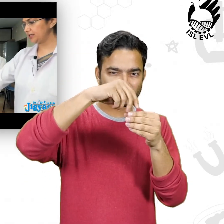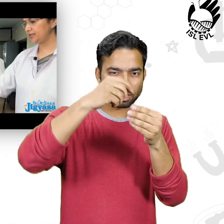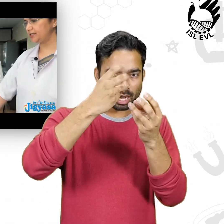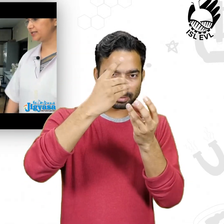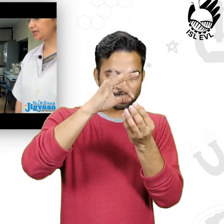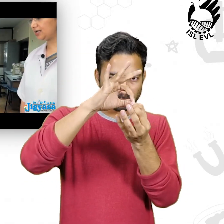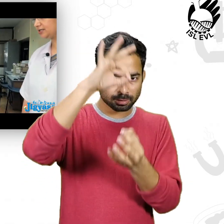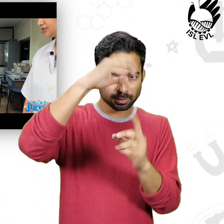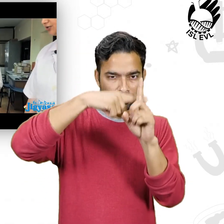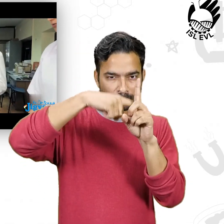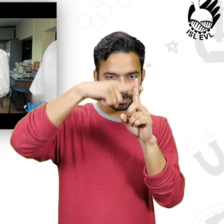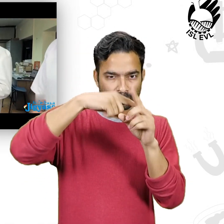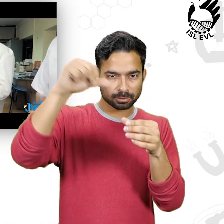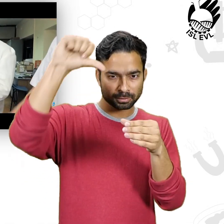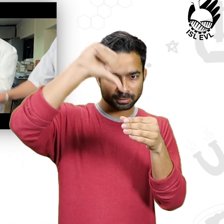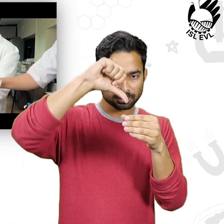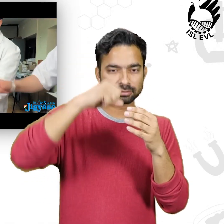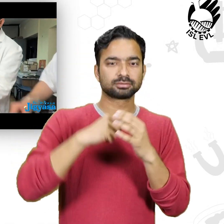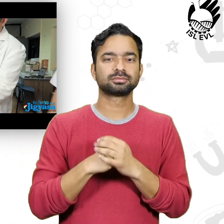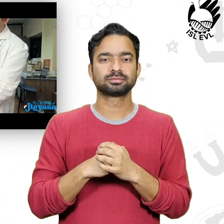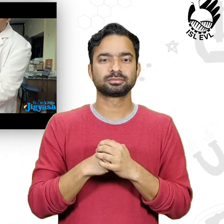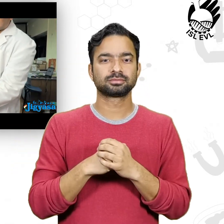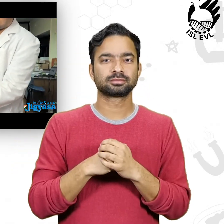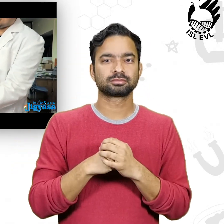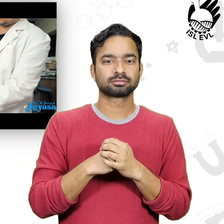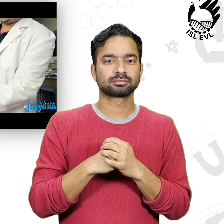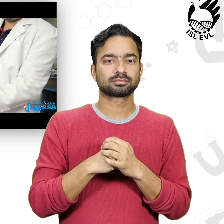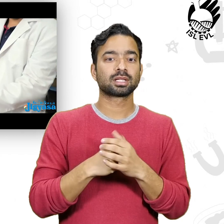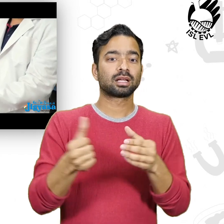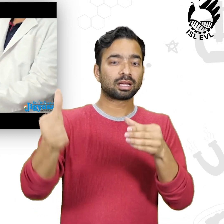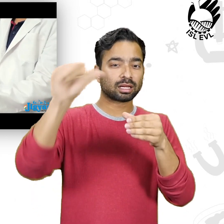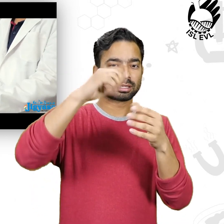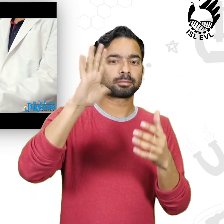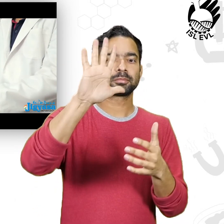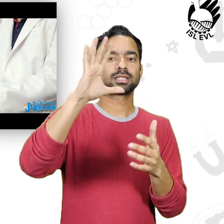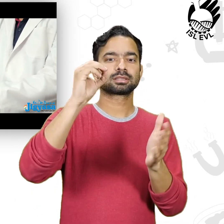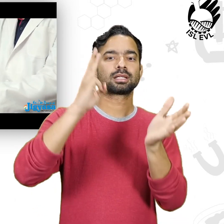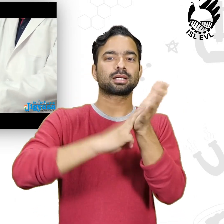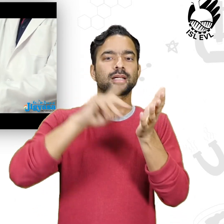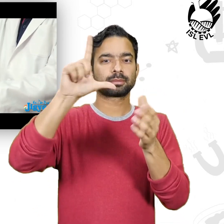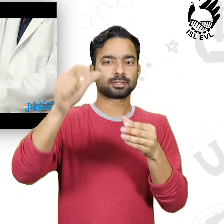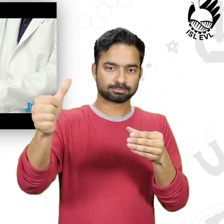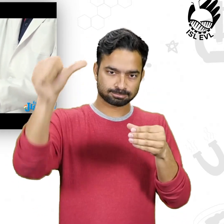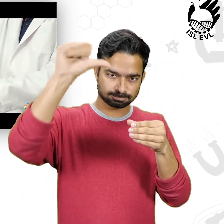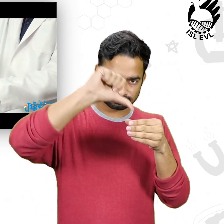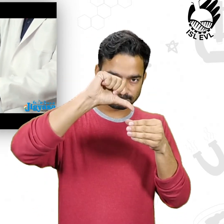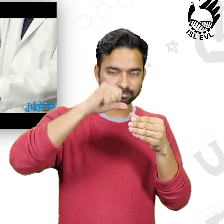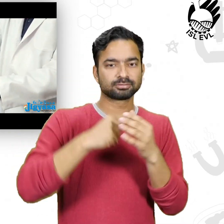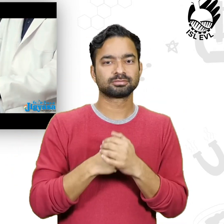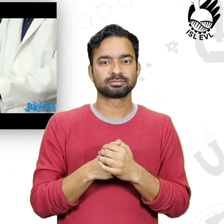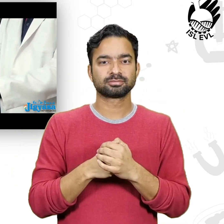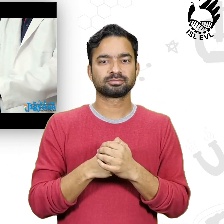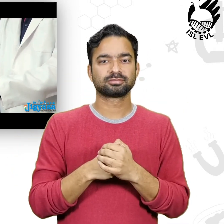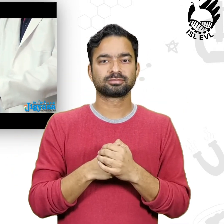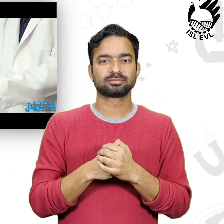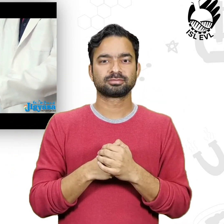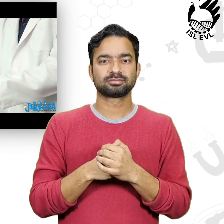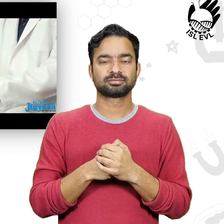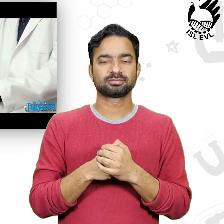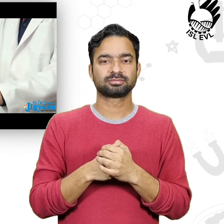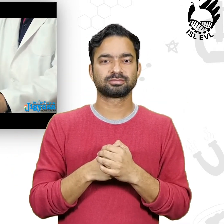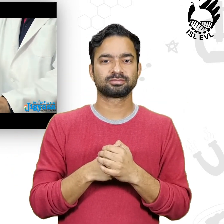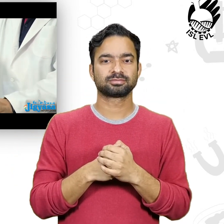measure it in the Tarsen tube. The water is going to be there. 50 ml of water will be taken.